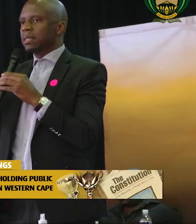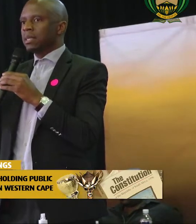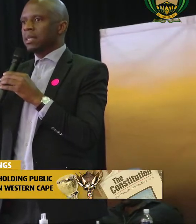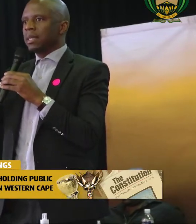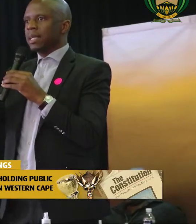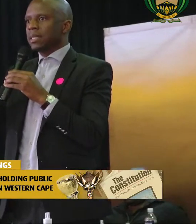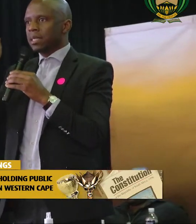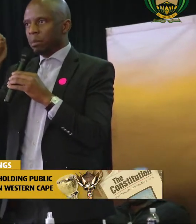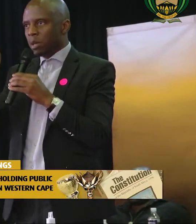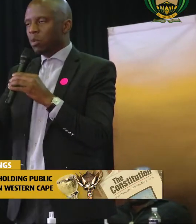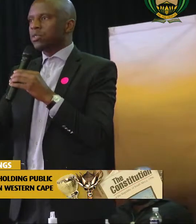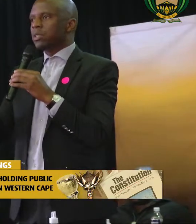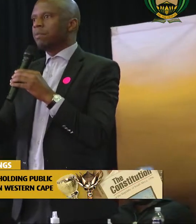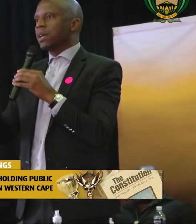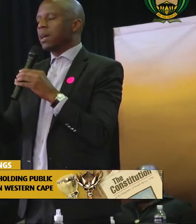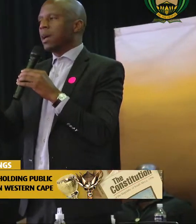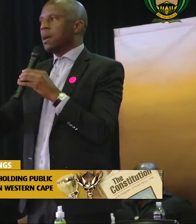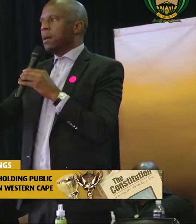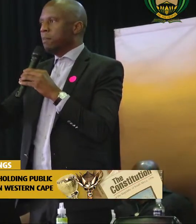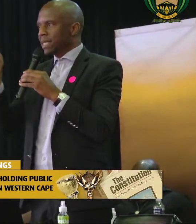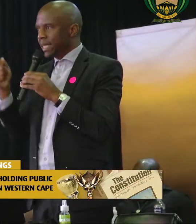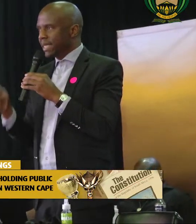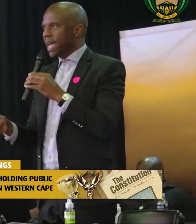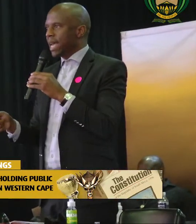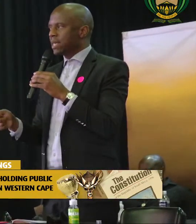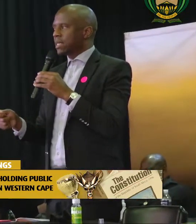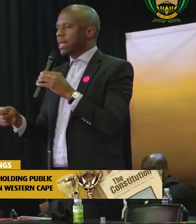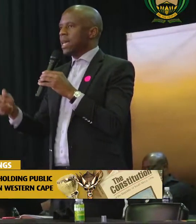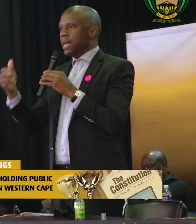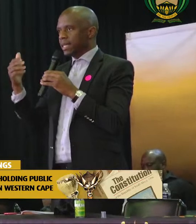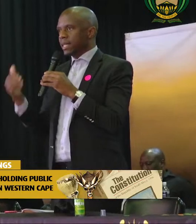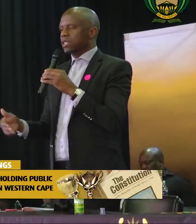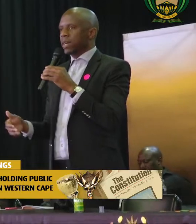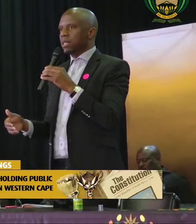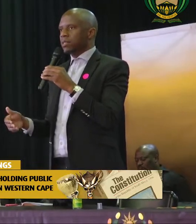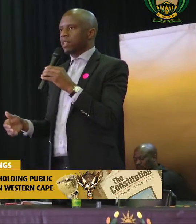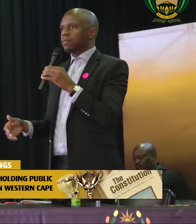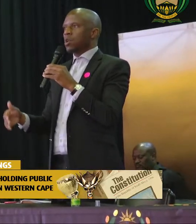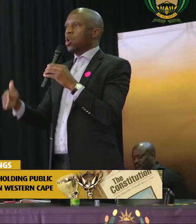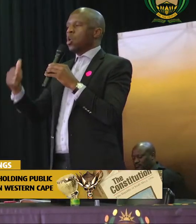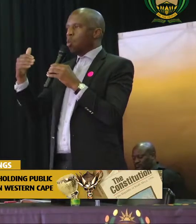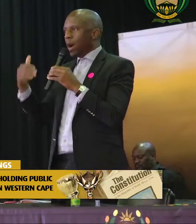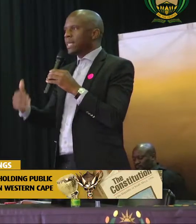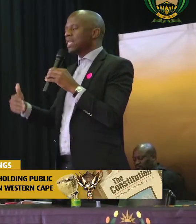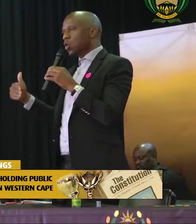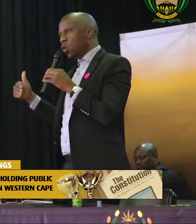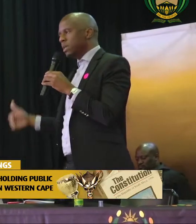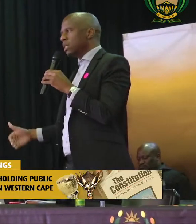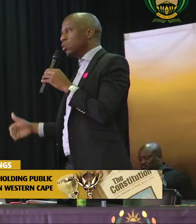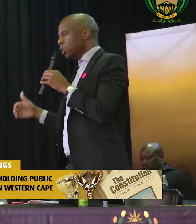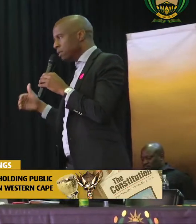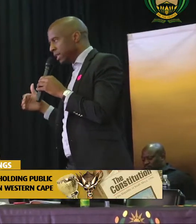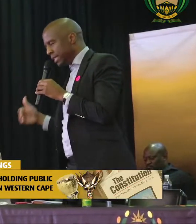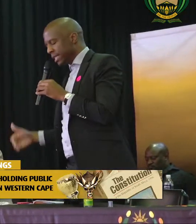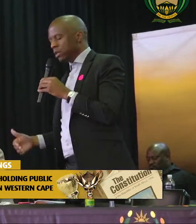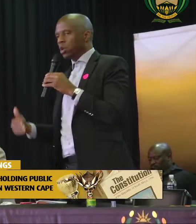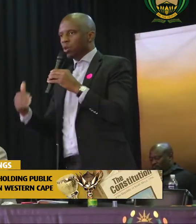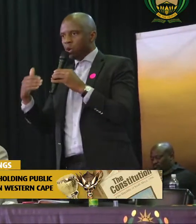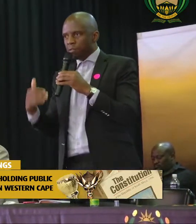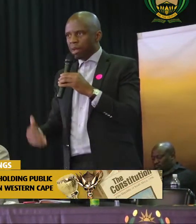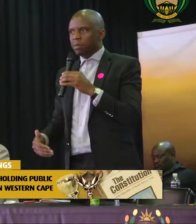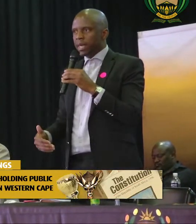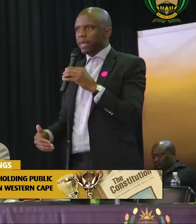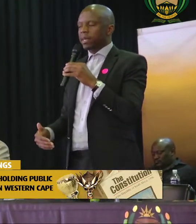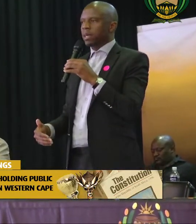amendment that the people of South Africa must interact and satisfy themselves. What as a committee we don't have a decision, we